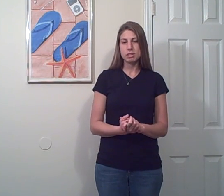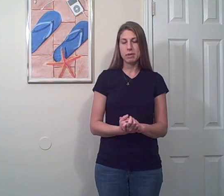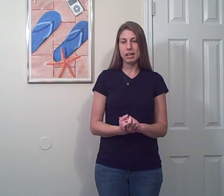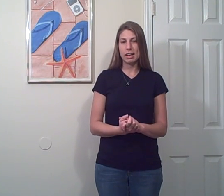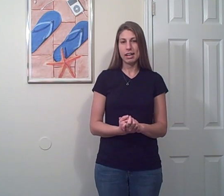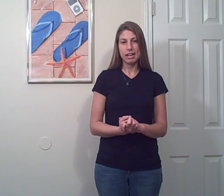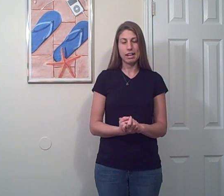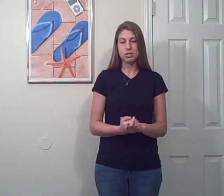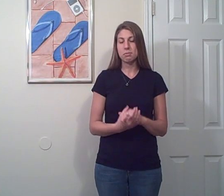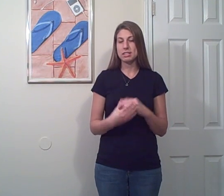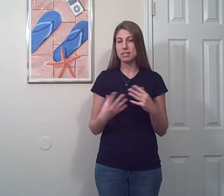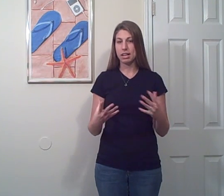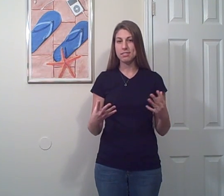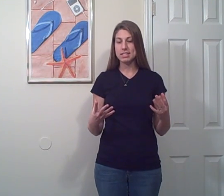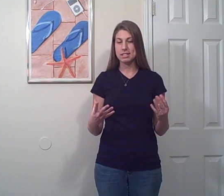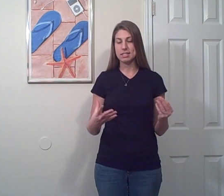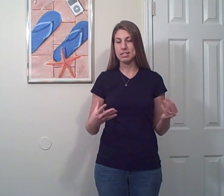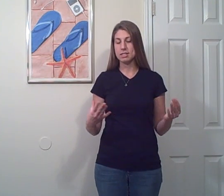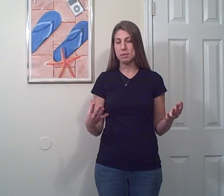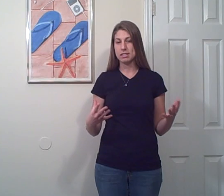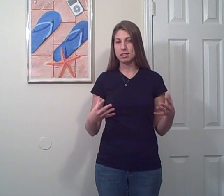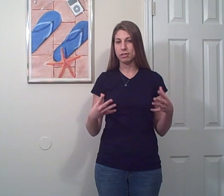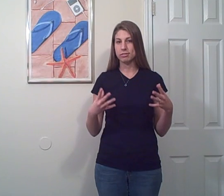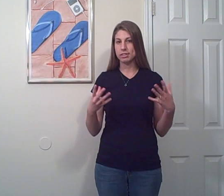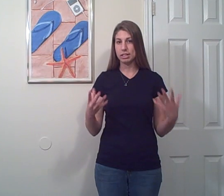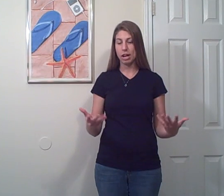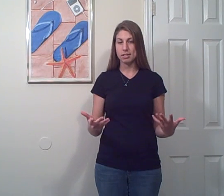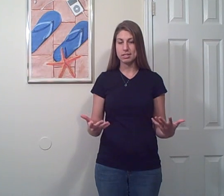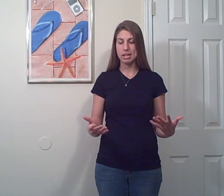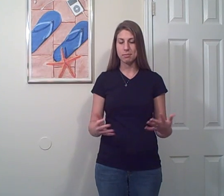but it actually makes a lot of sense because it's based on the concept.